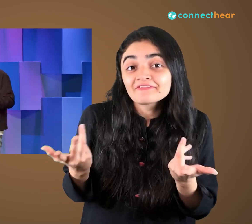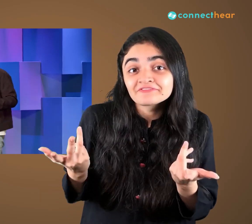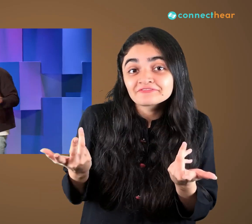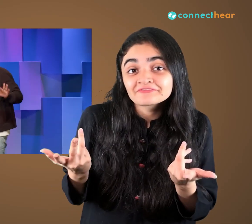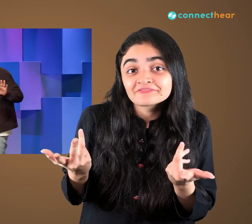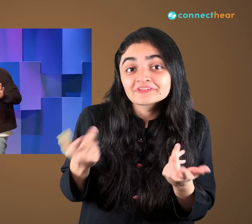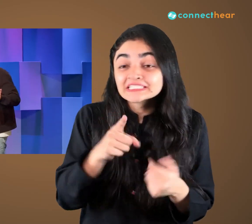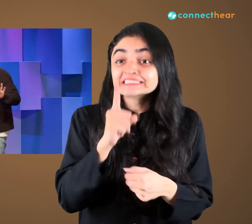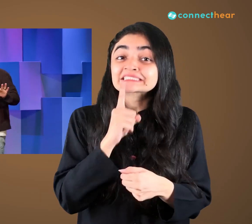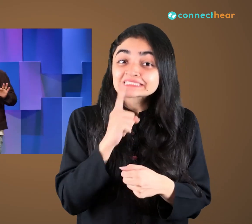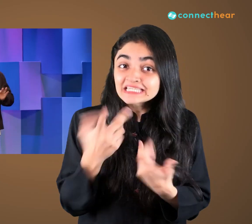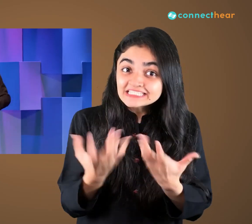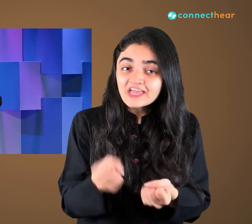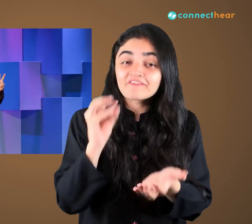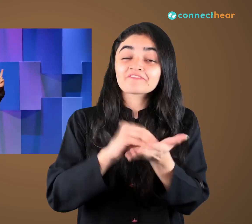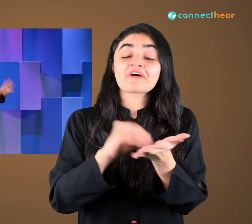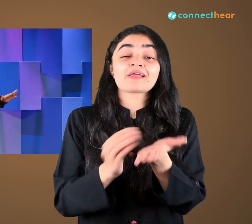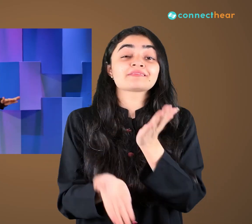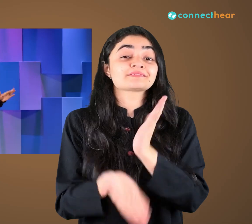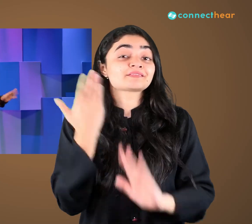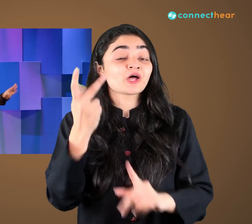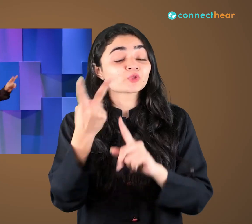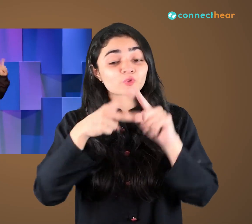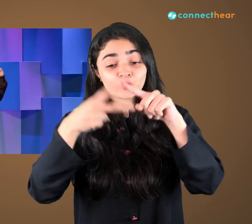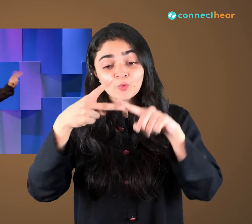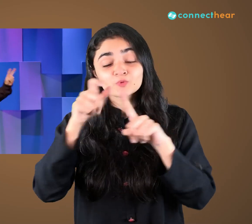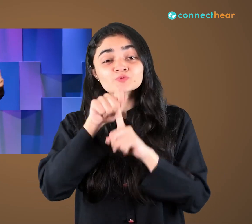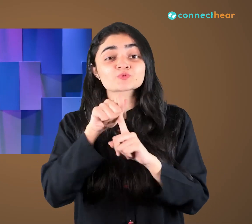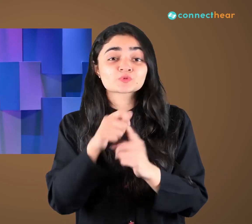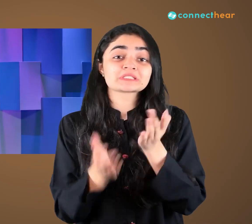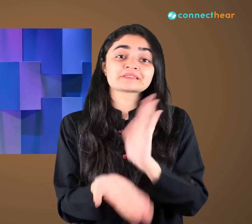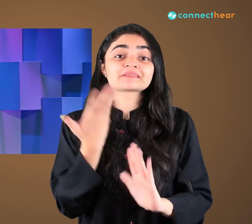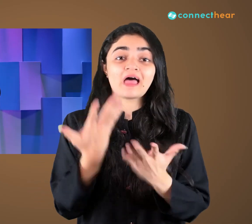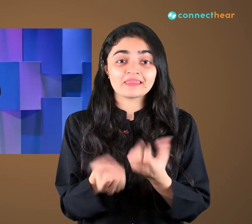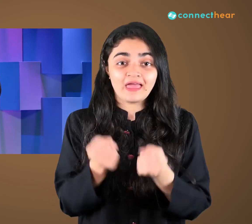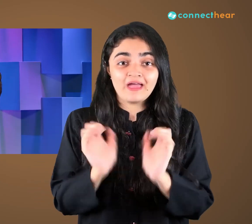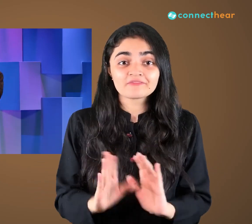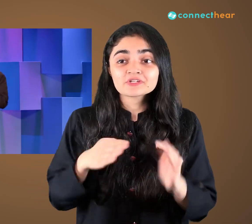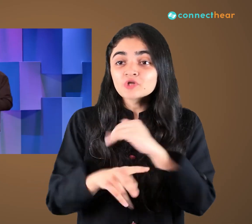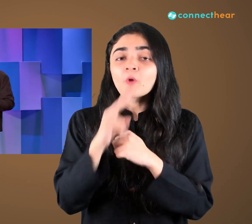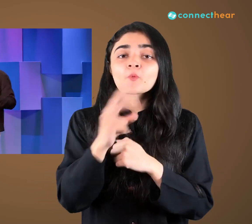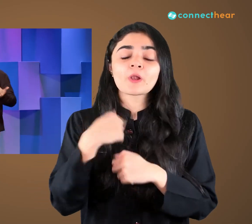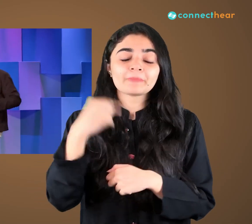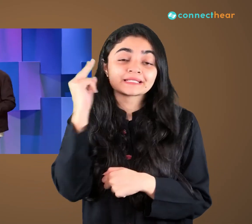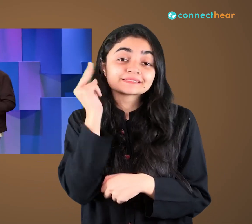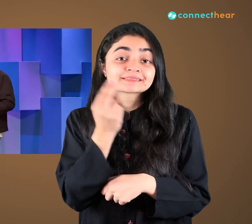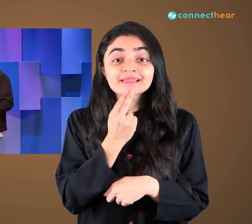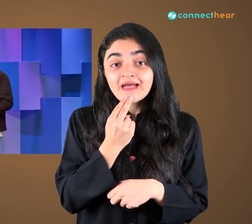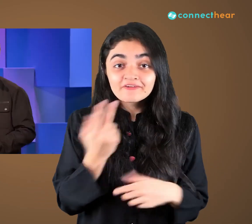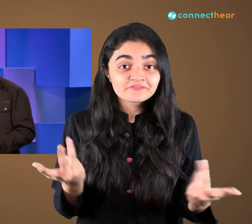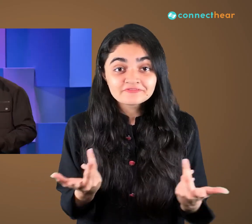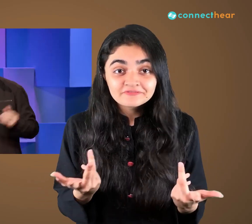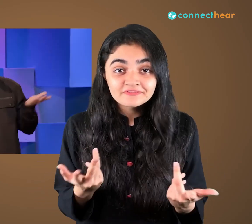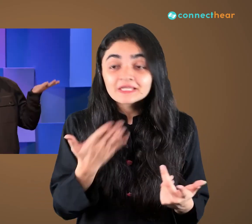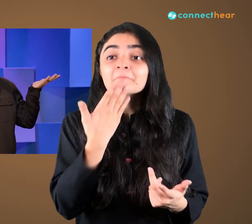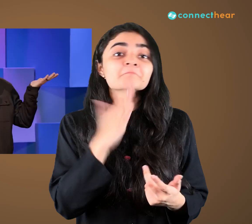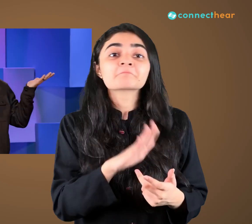Listen, it is very effective. There's just 2 key ingredients, 2 very important things. Number 1, you gotta let him know you're